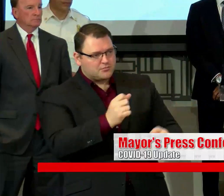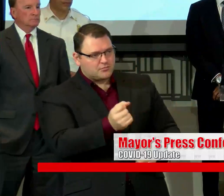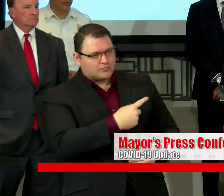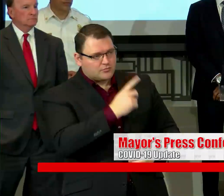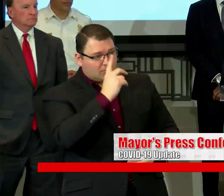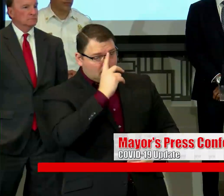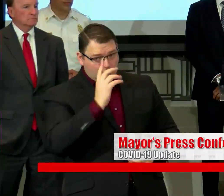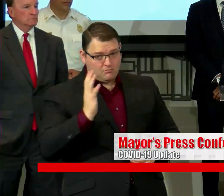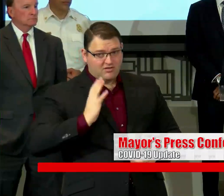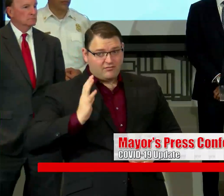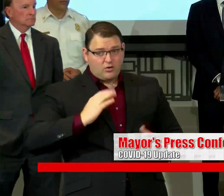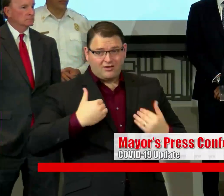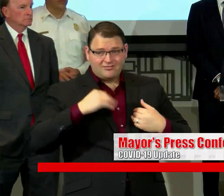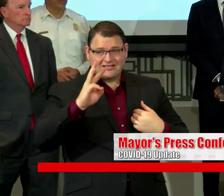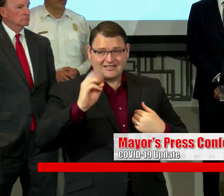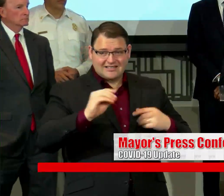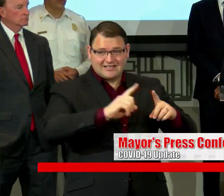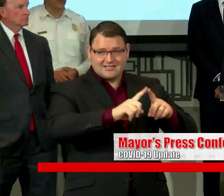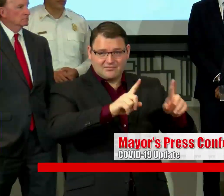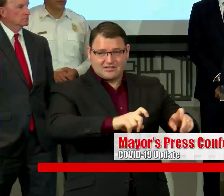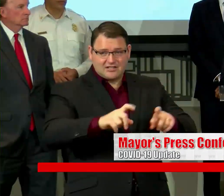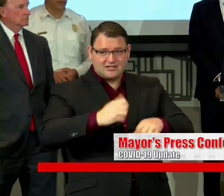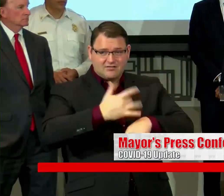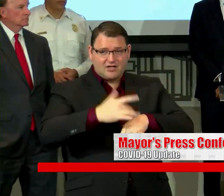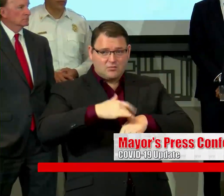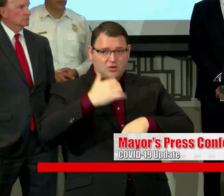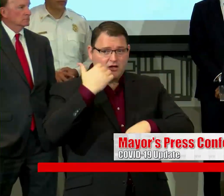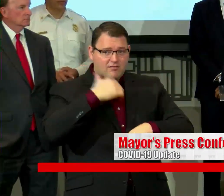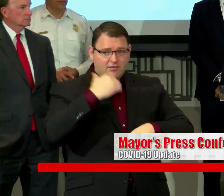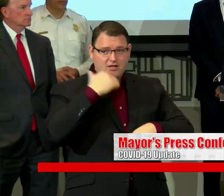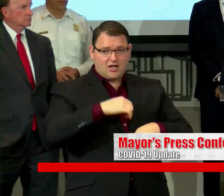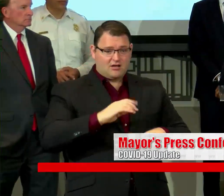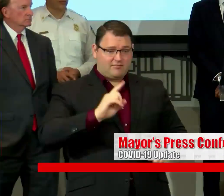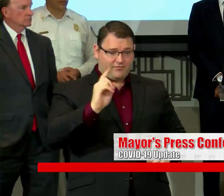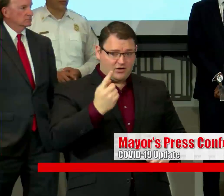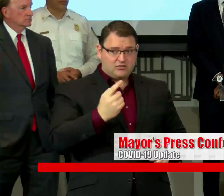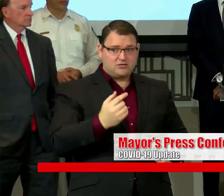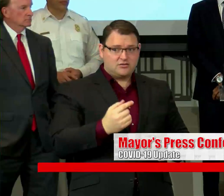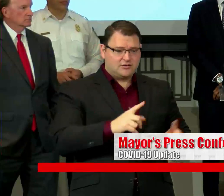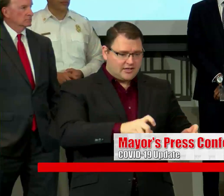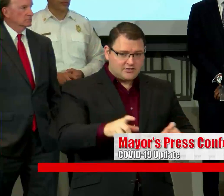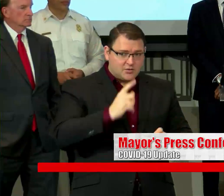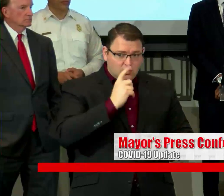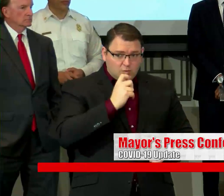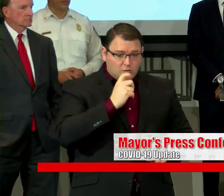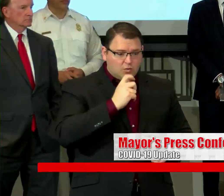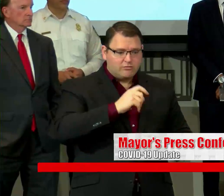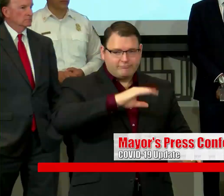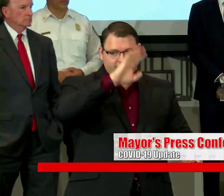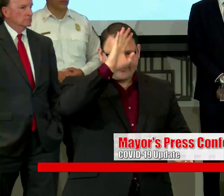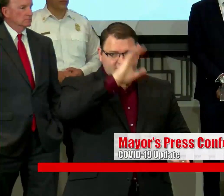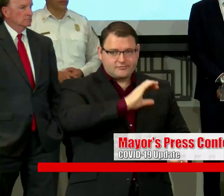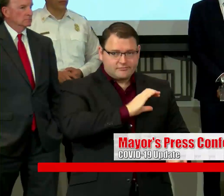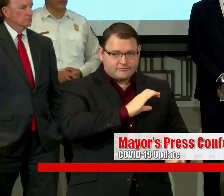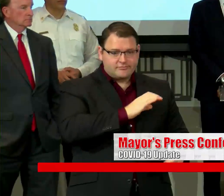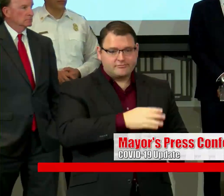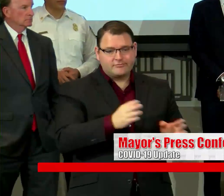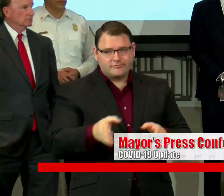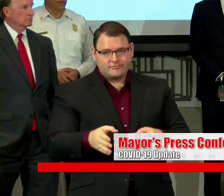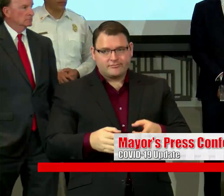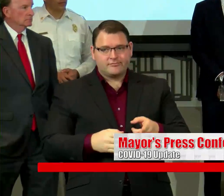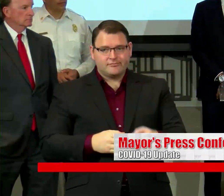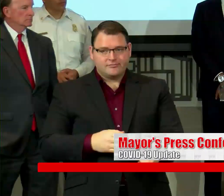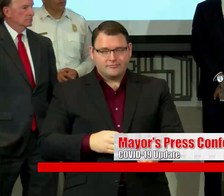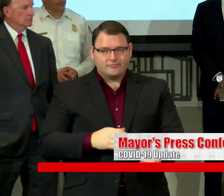tests available a day? Yeah. You use that for what, first responders? You use it for medical doctors? I mean, that's not available through the drive-through, but... The